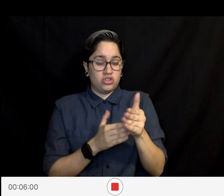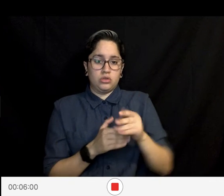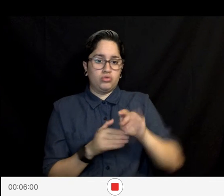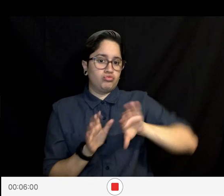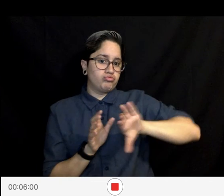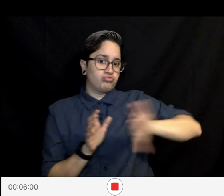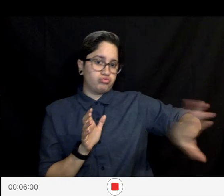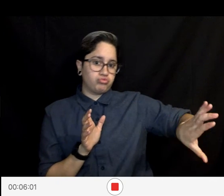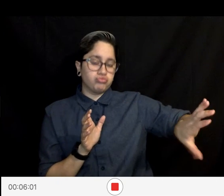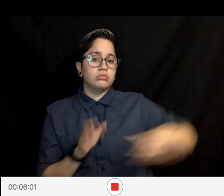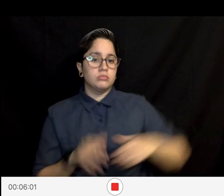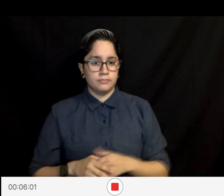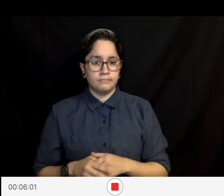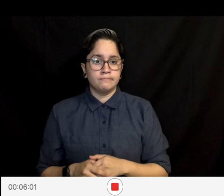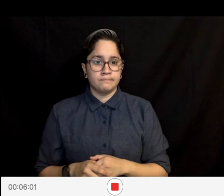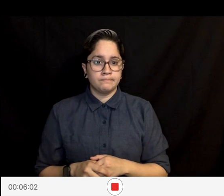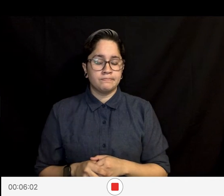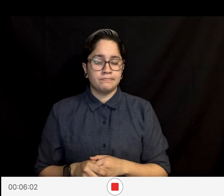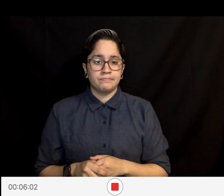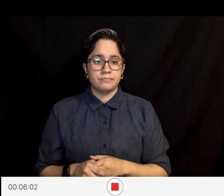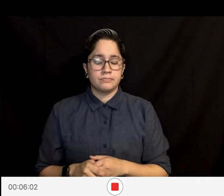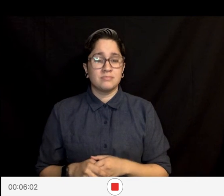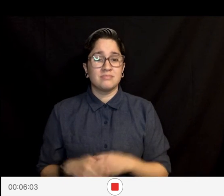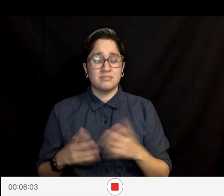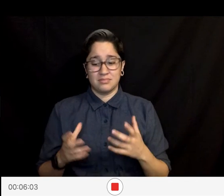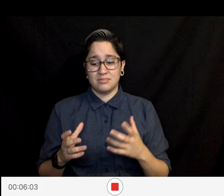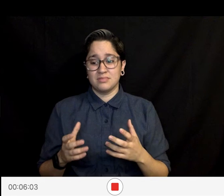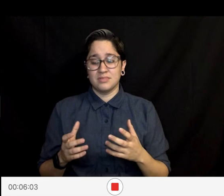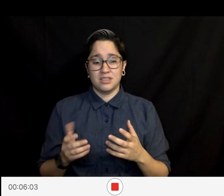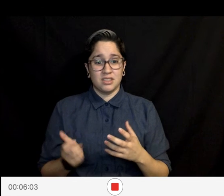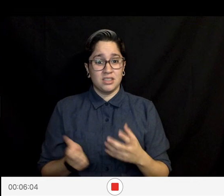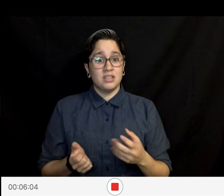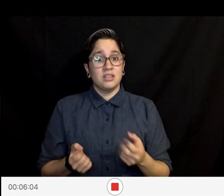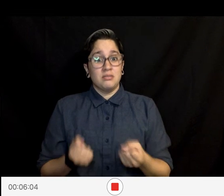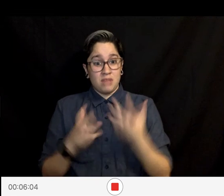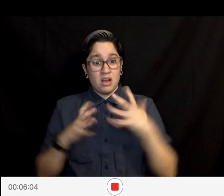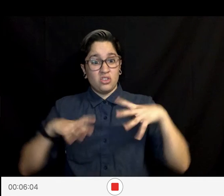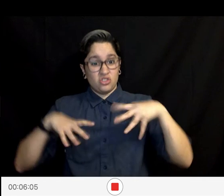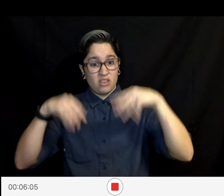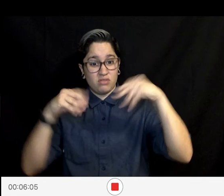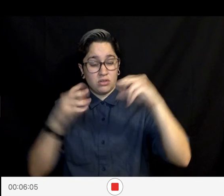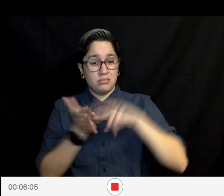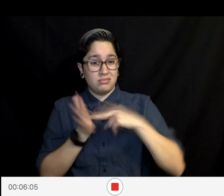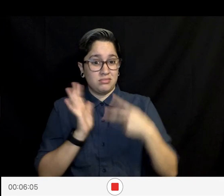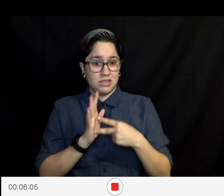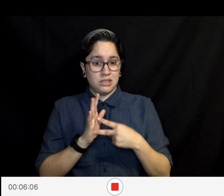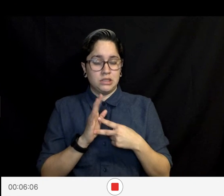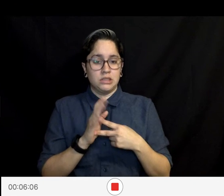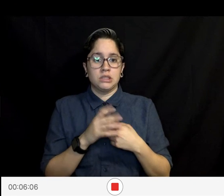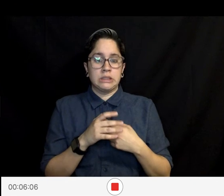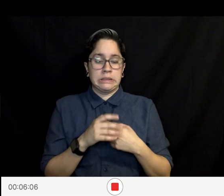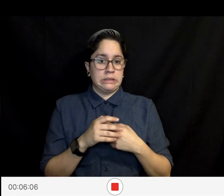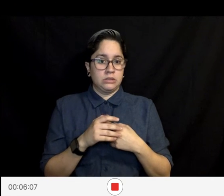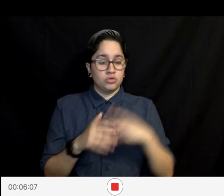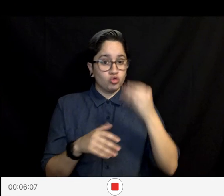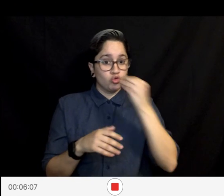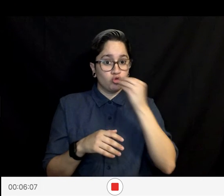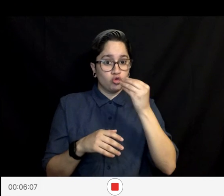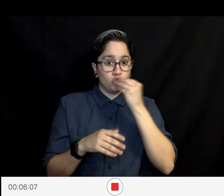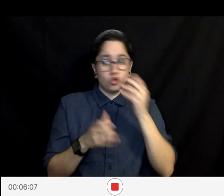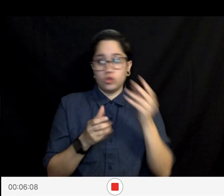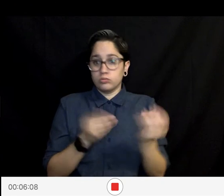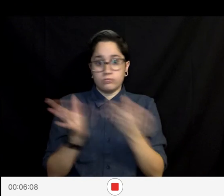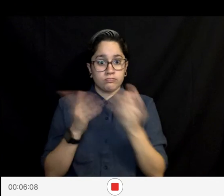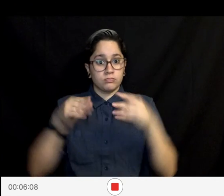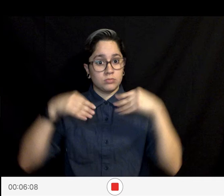also dramatically impact fishing operations along these coastal regions, which often impact food sources and commercial